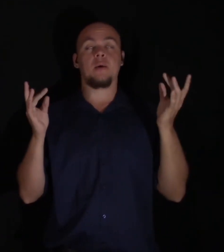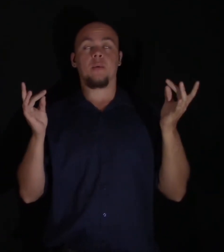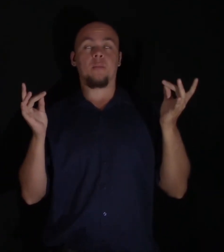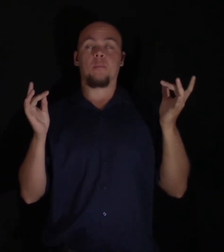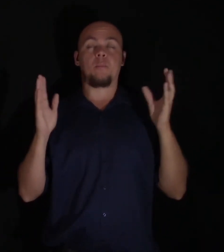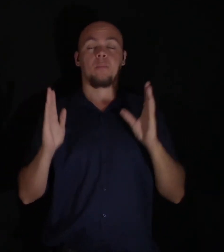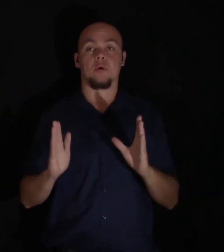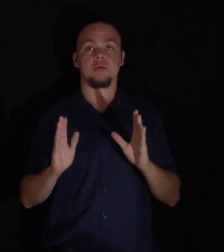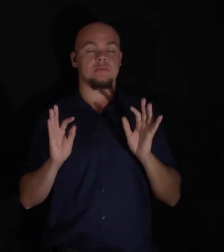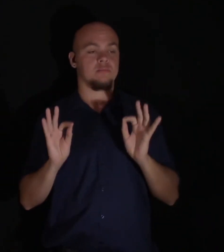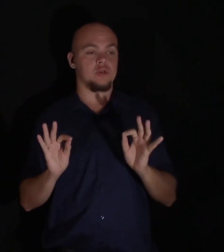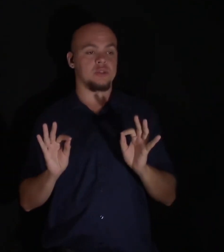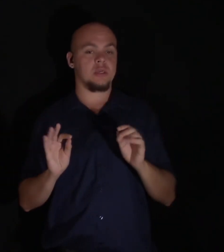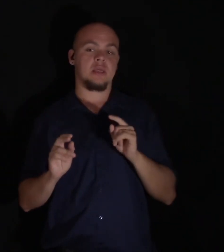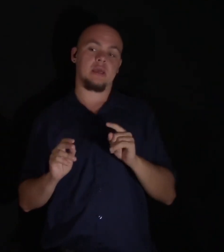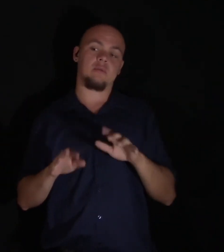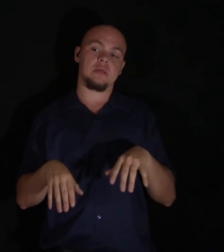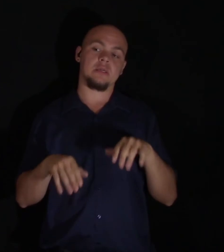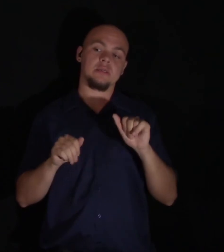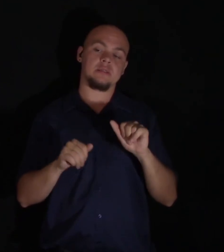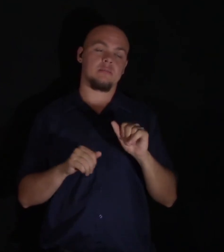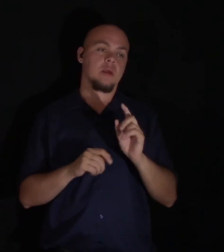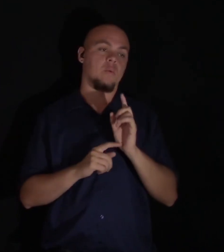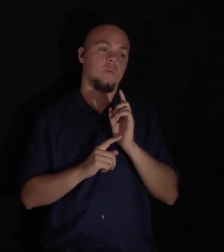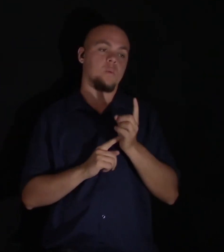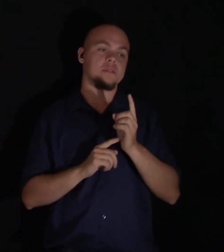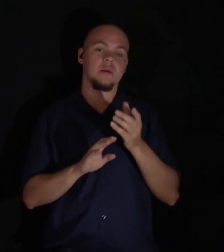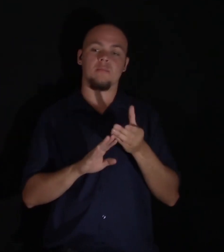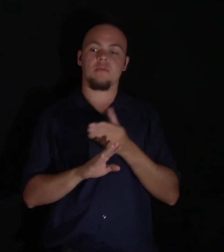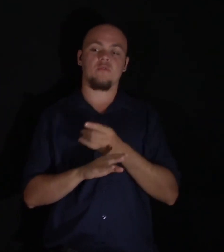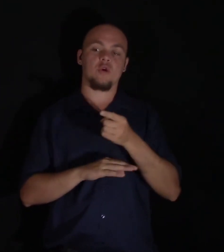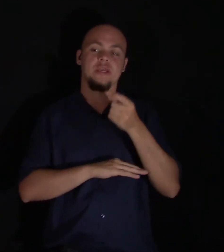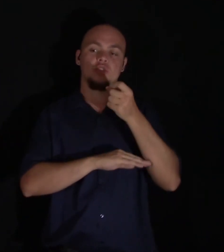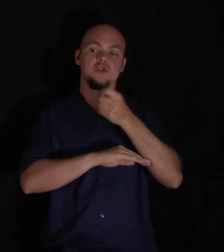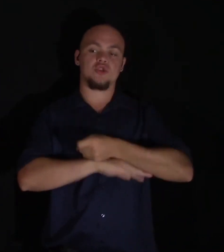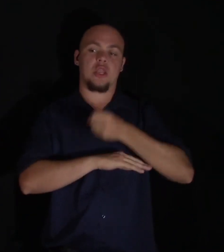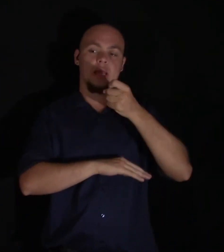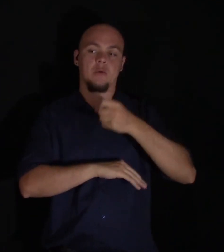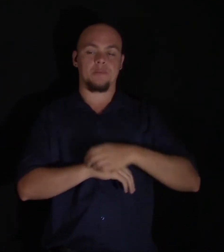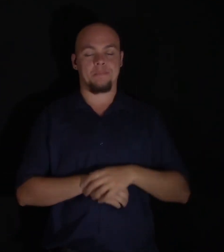person, it would take him about a nanosecond before he shut down.